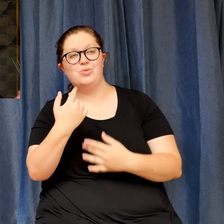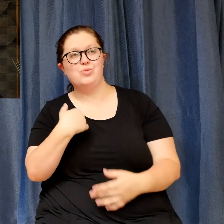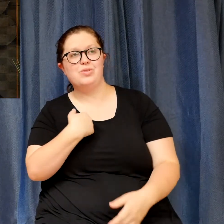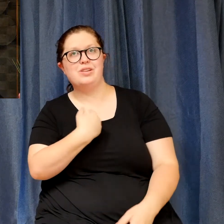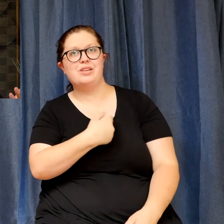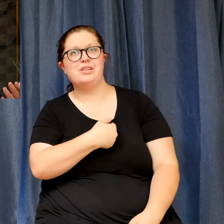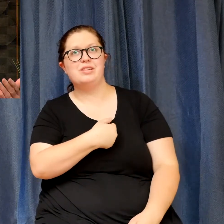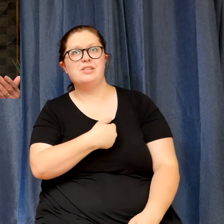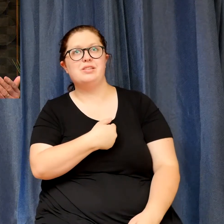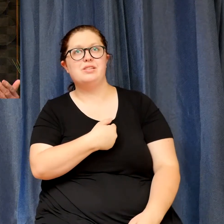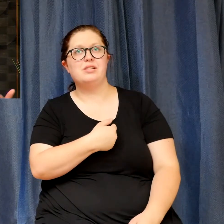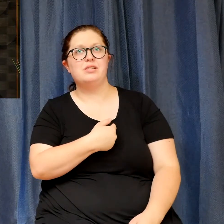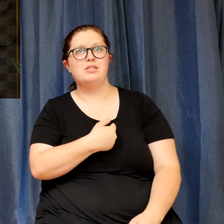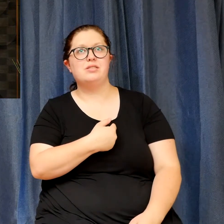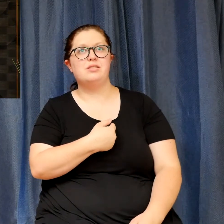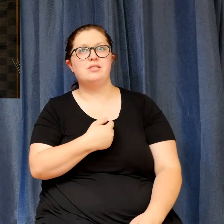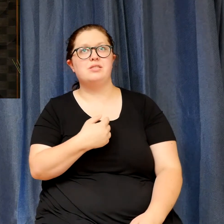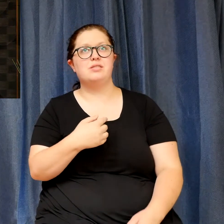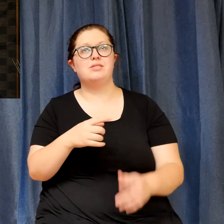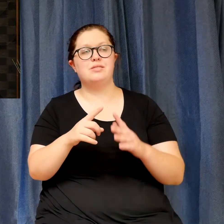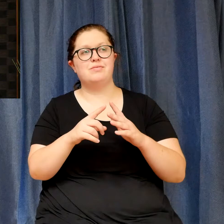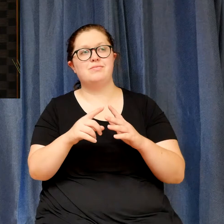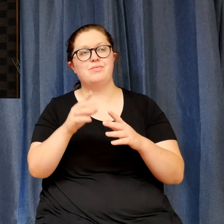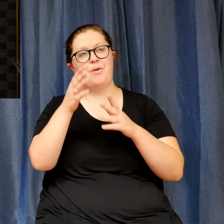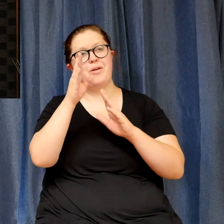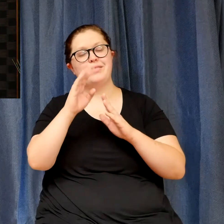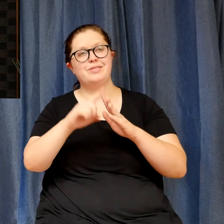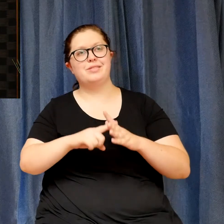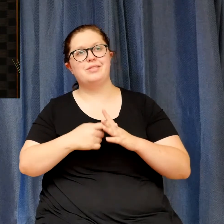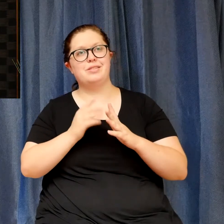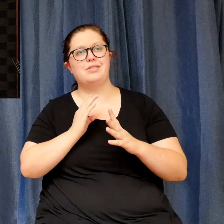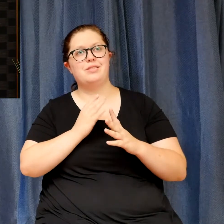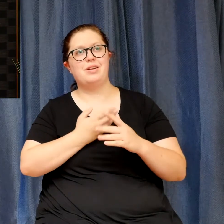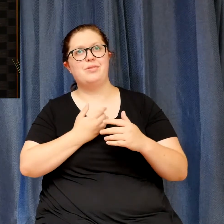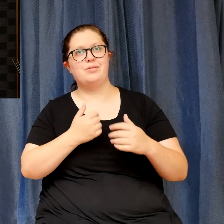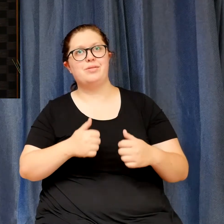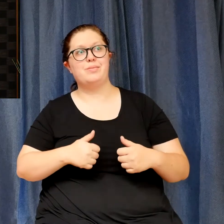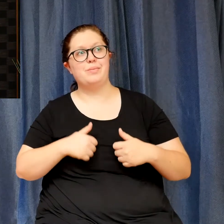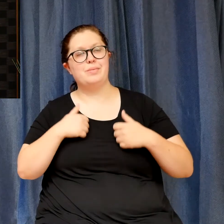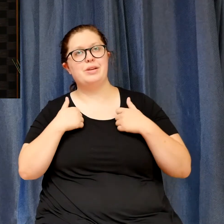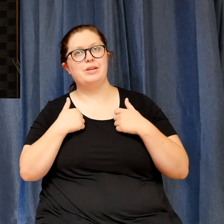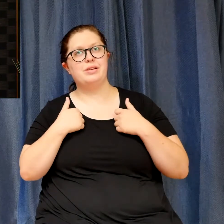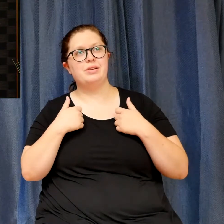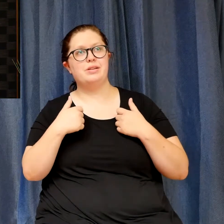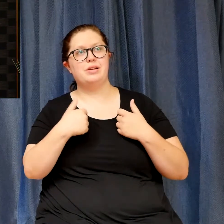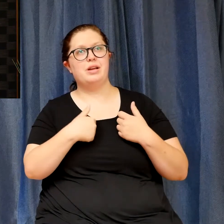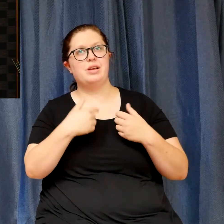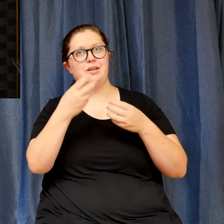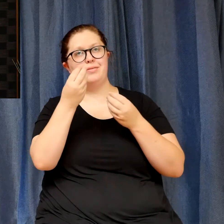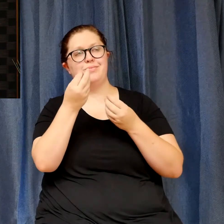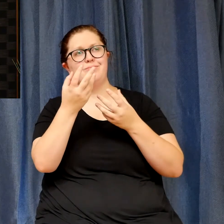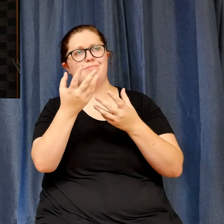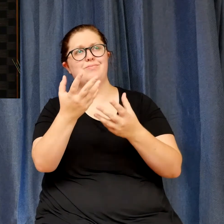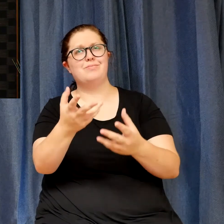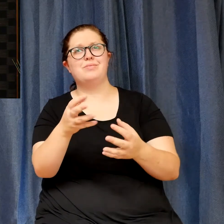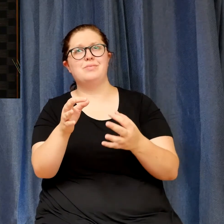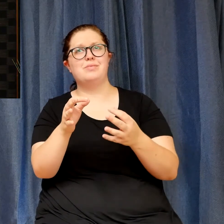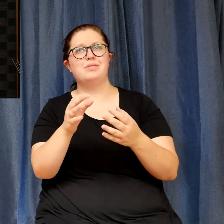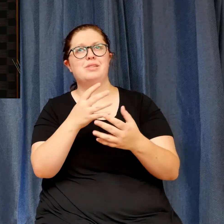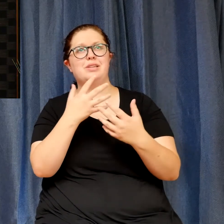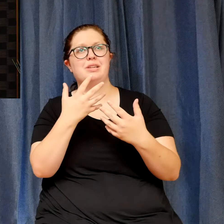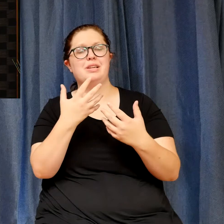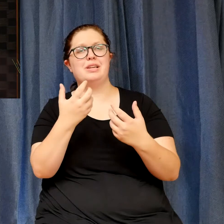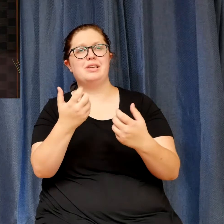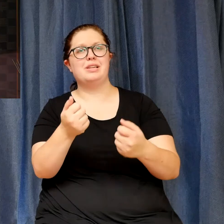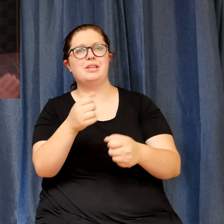breathes, lives, and is the essence of our being. I know that this is so. I release these words to the healing power of